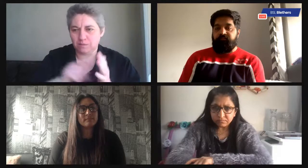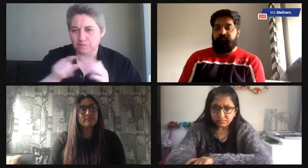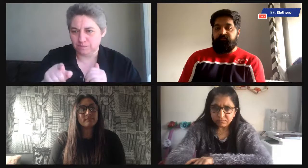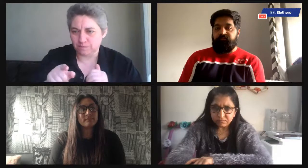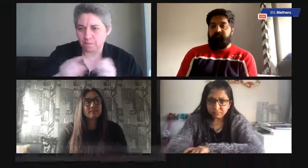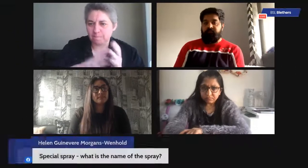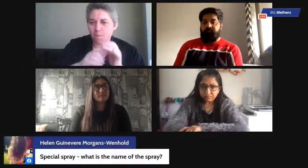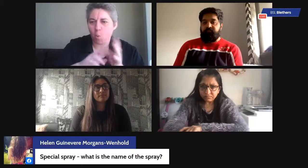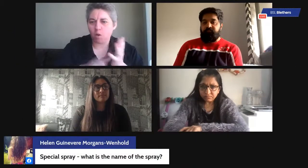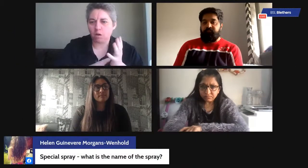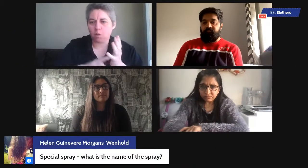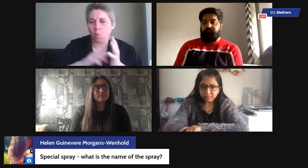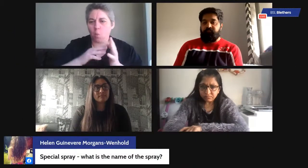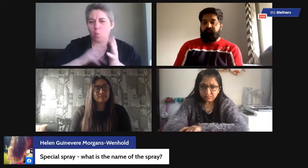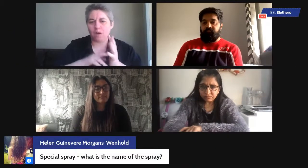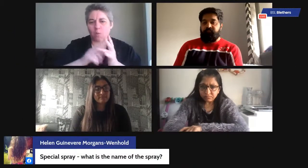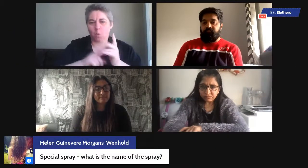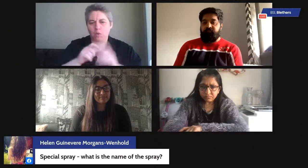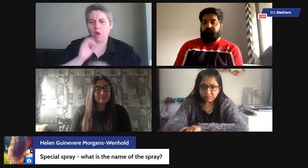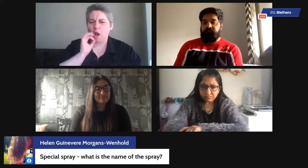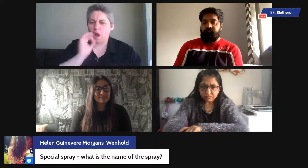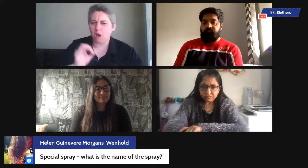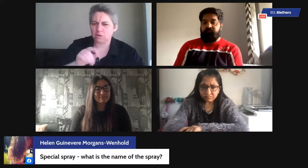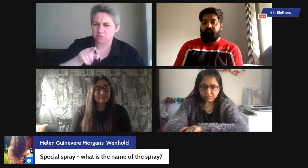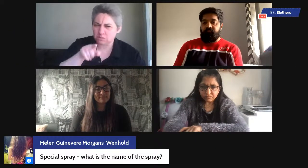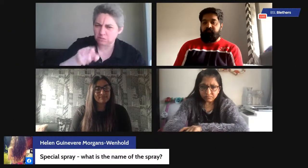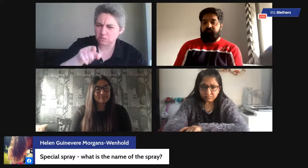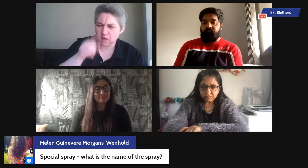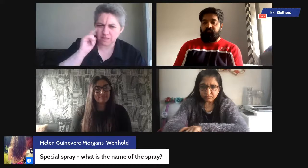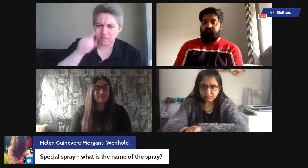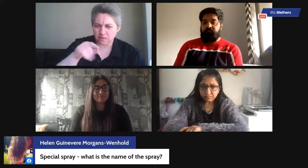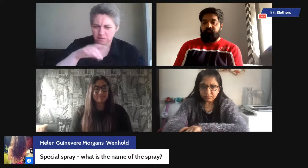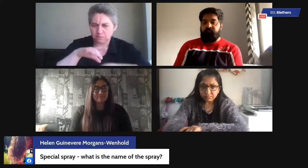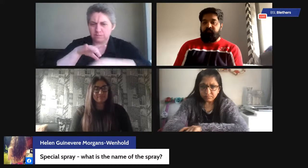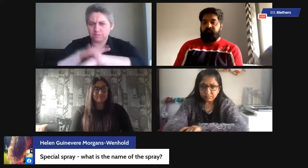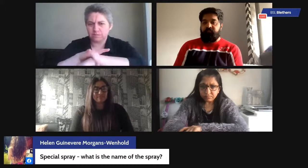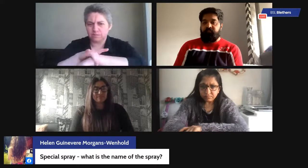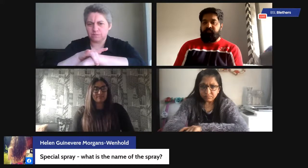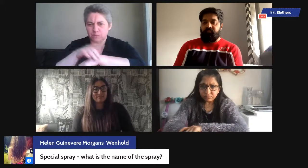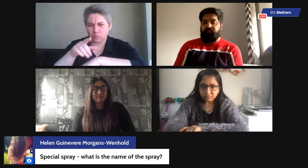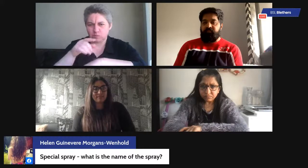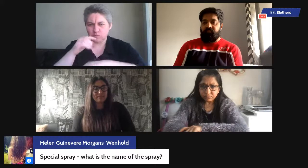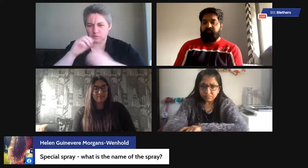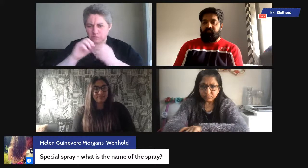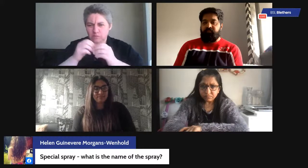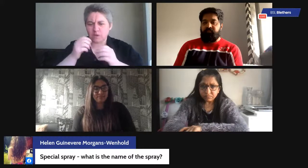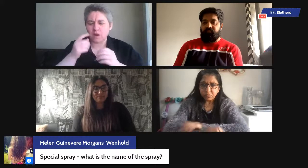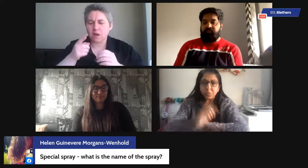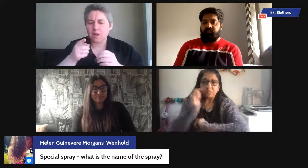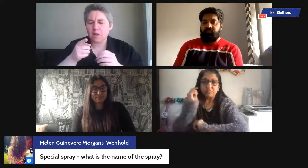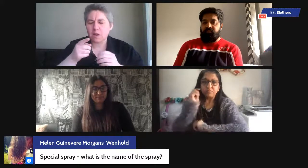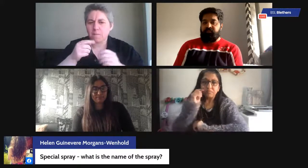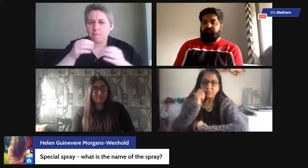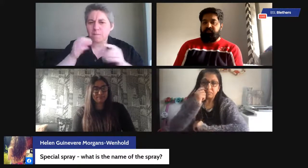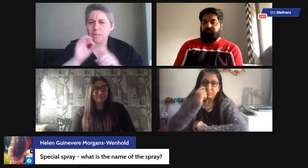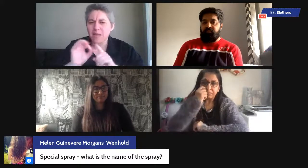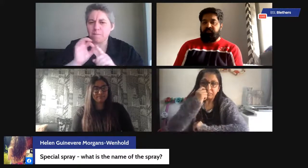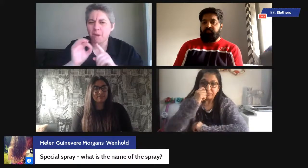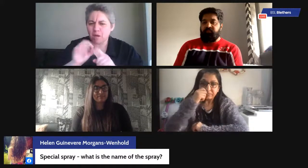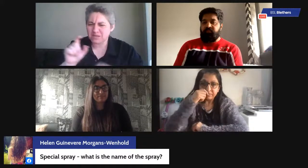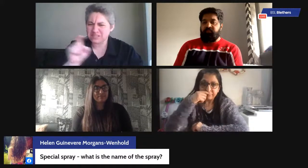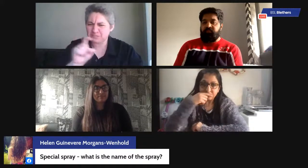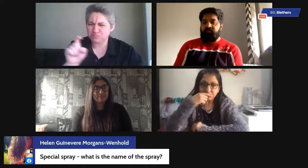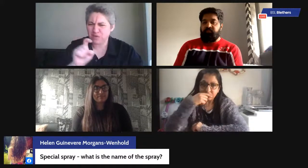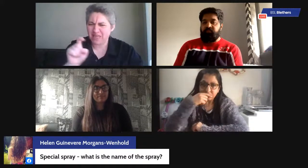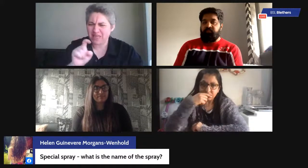We've got a question now here from Helen, and she's saying, you've mentioned when you were talking about the